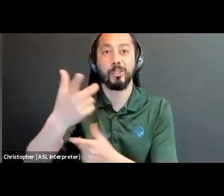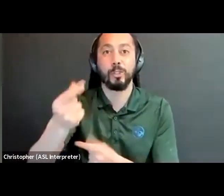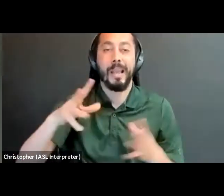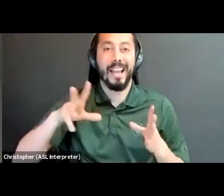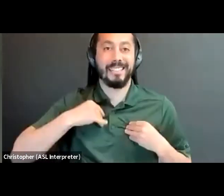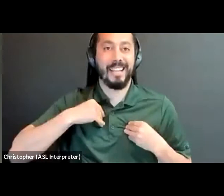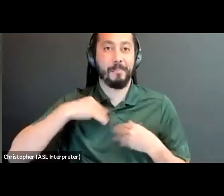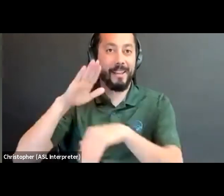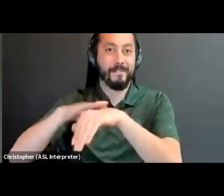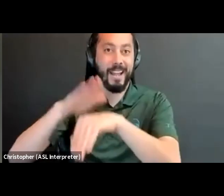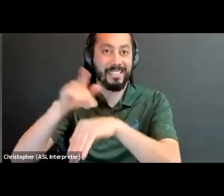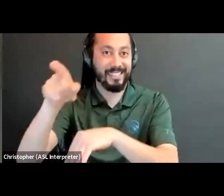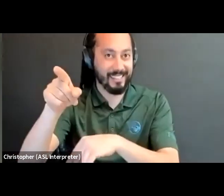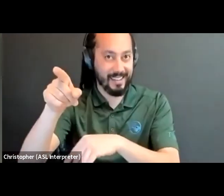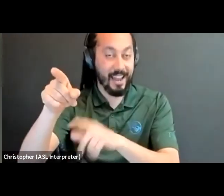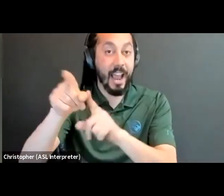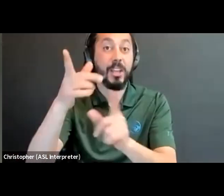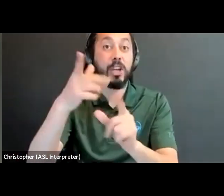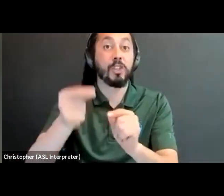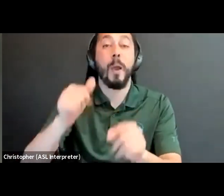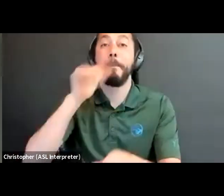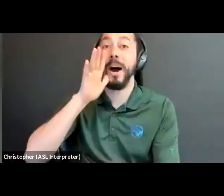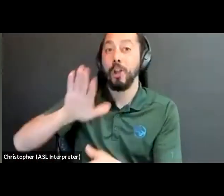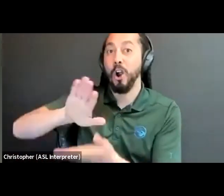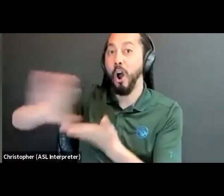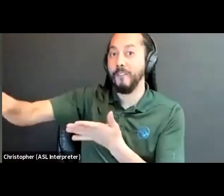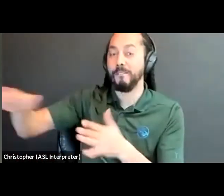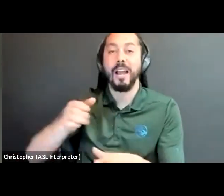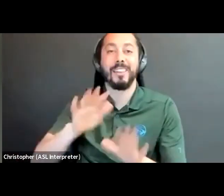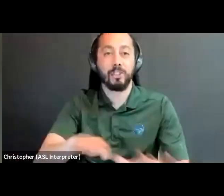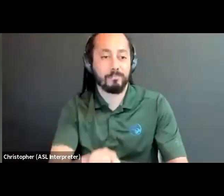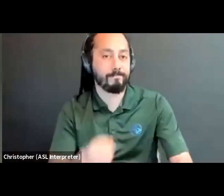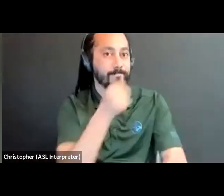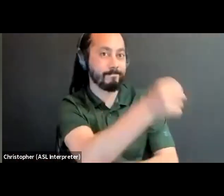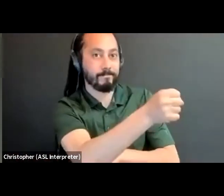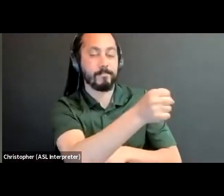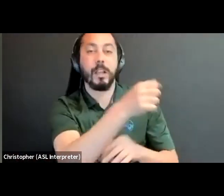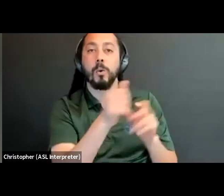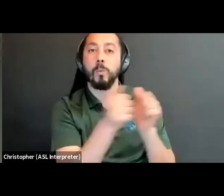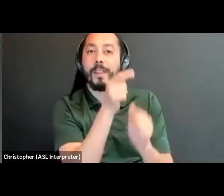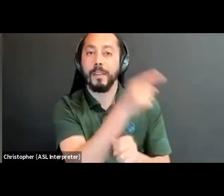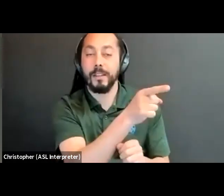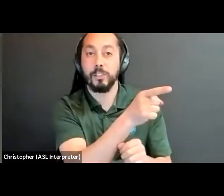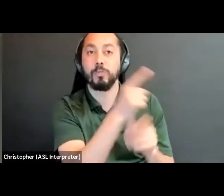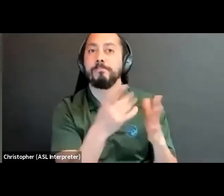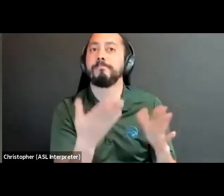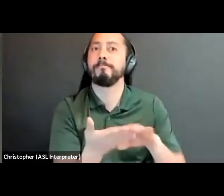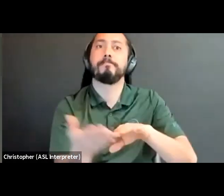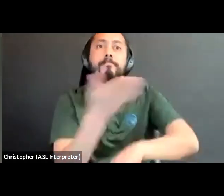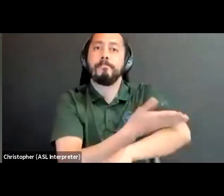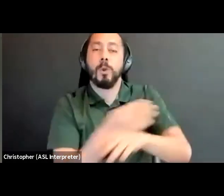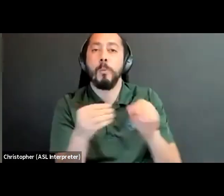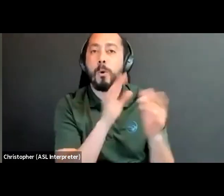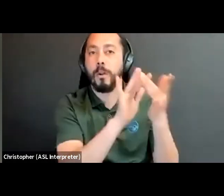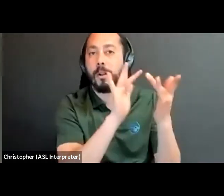from the mother and give custody to the father's aunt in order to increase contact with the father, to go to either a